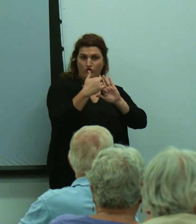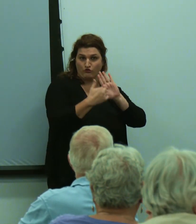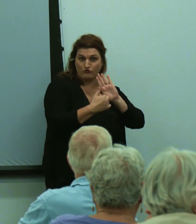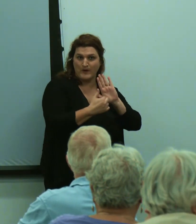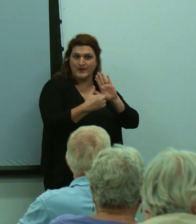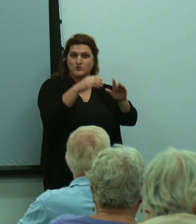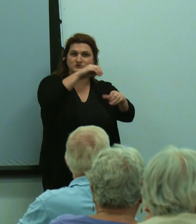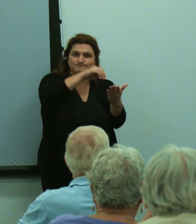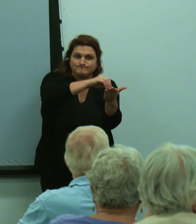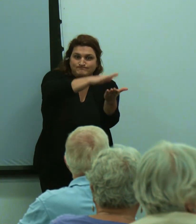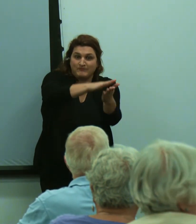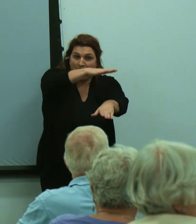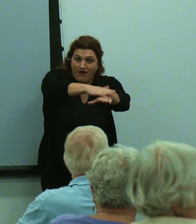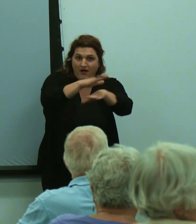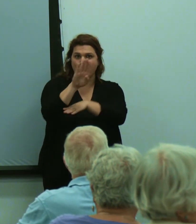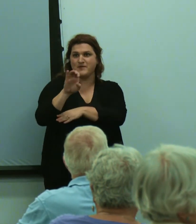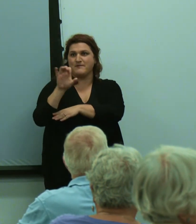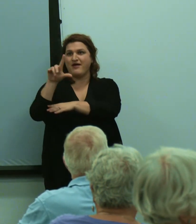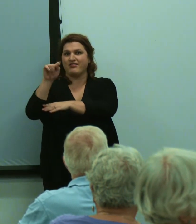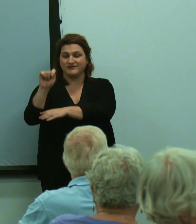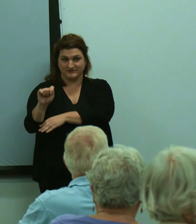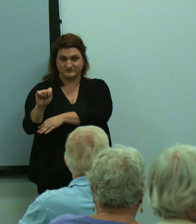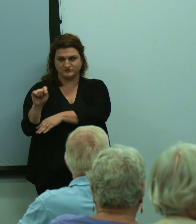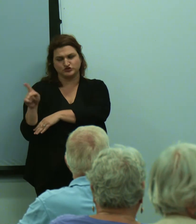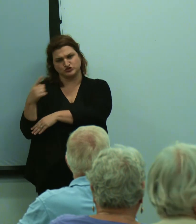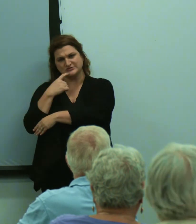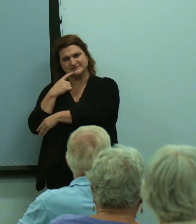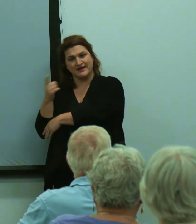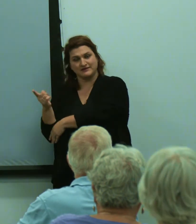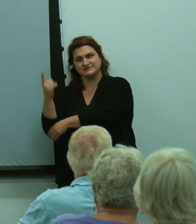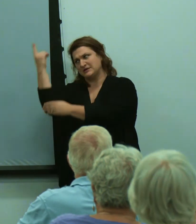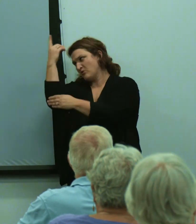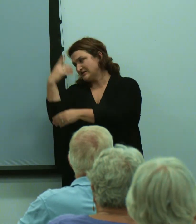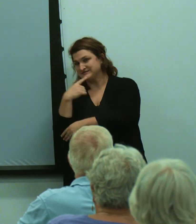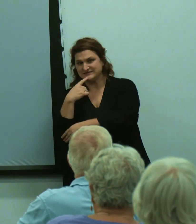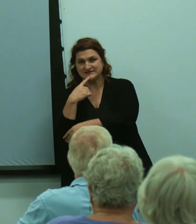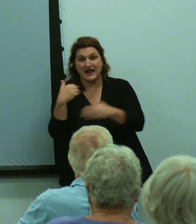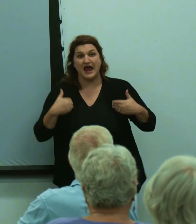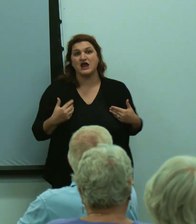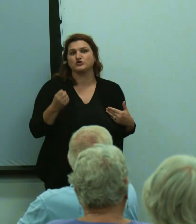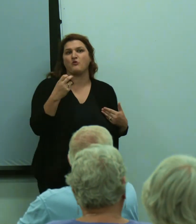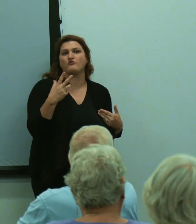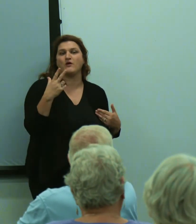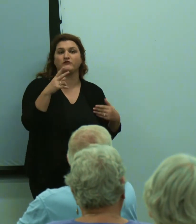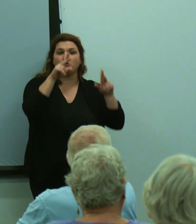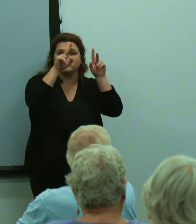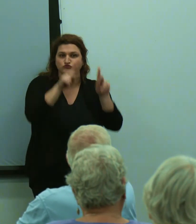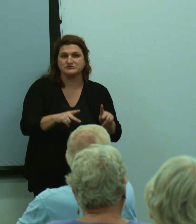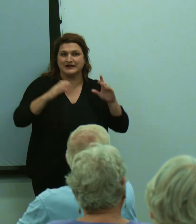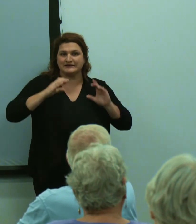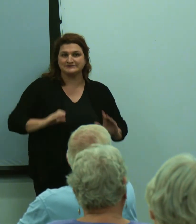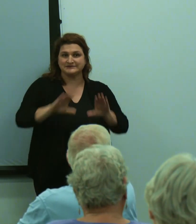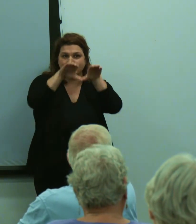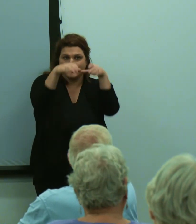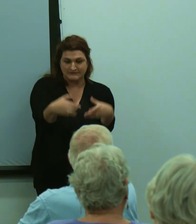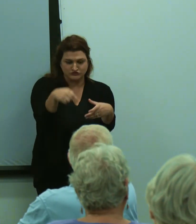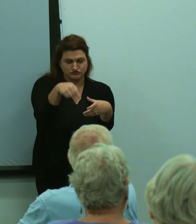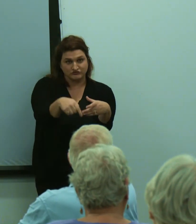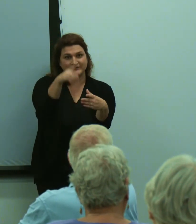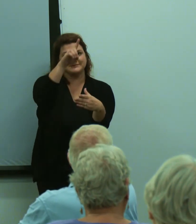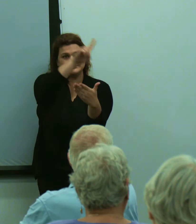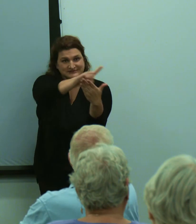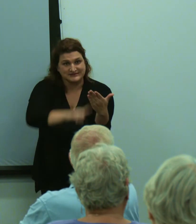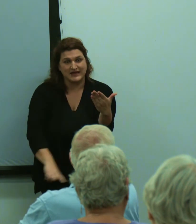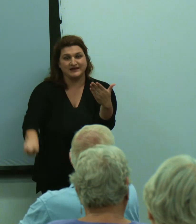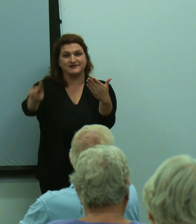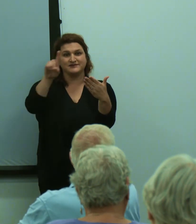on the ballot would, as I think she said, someone said, had a 12-person citizen commission to draw the districts. You